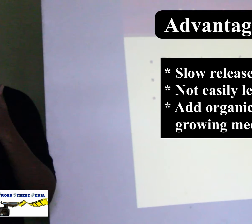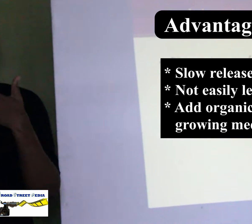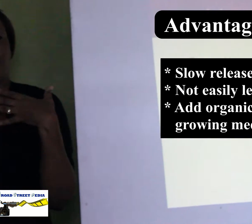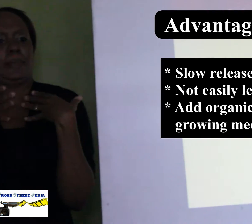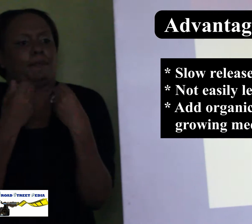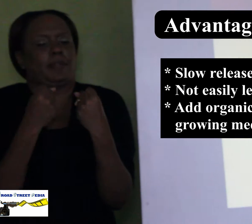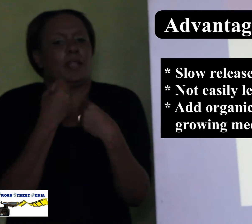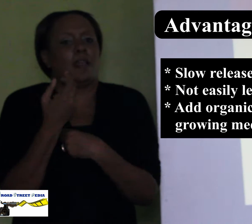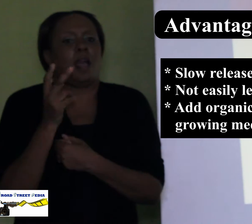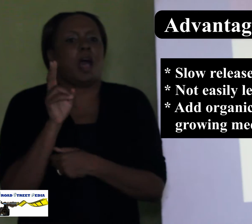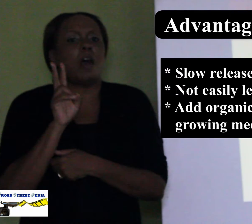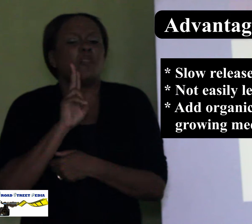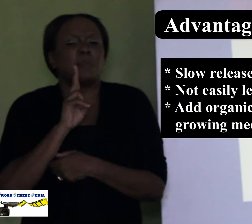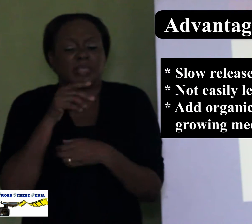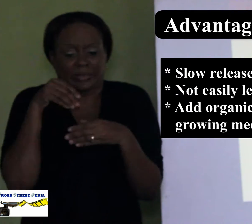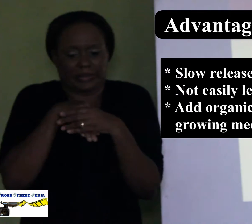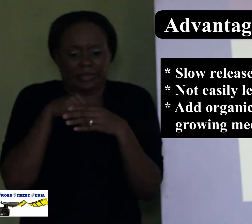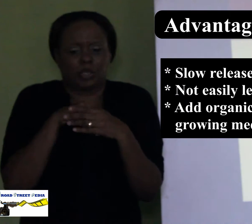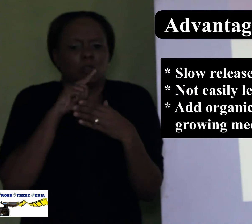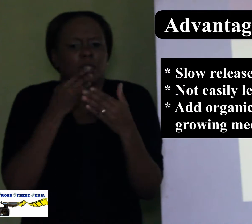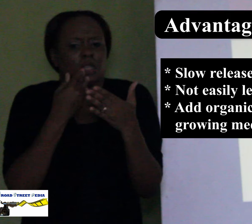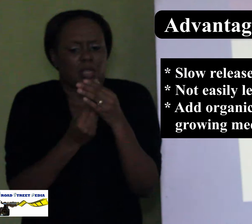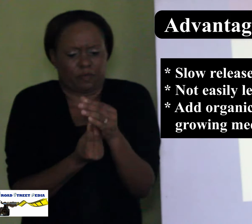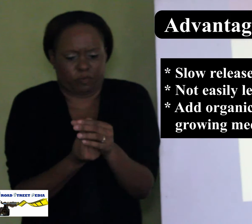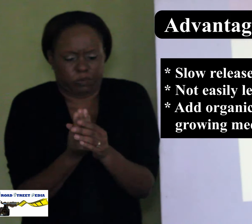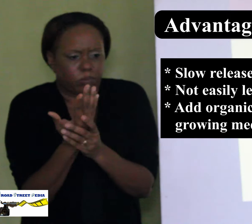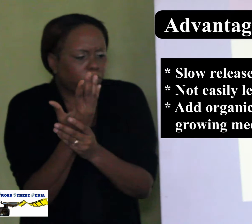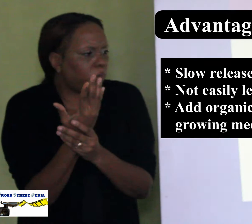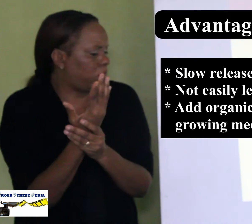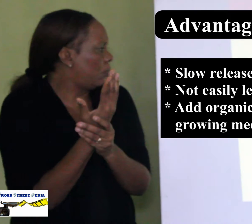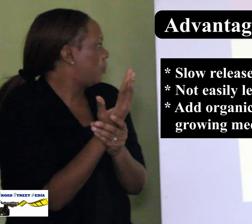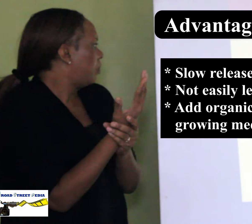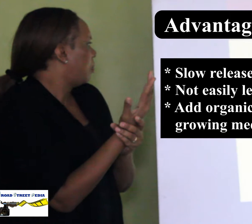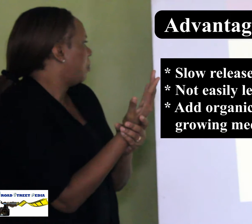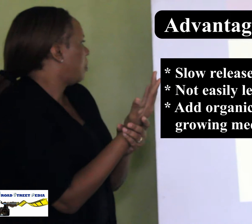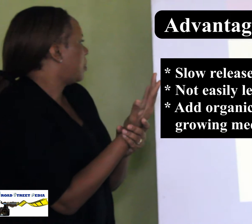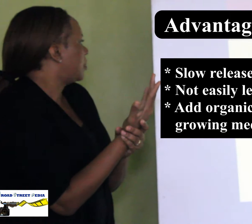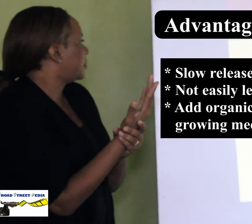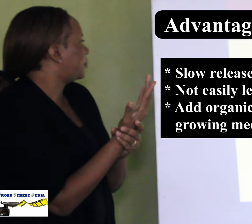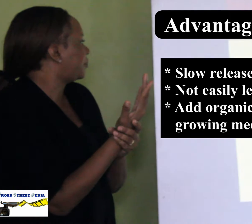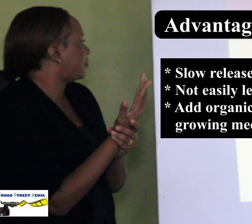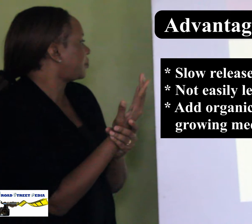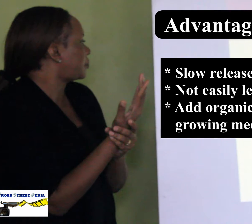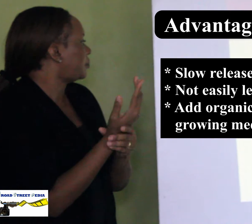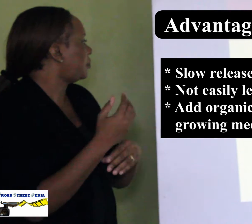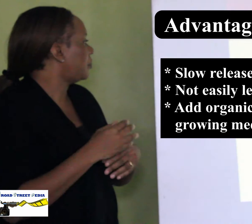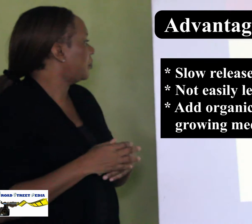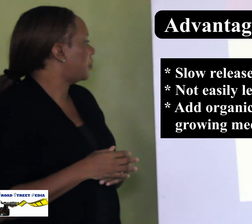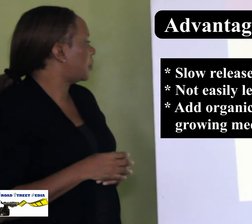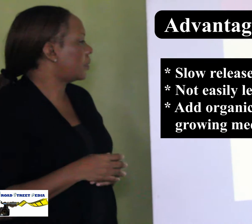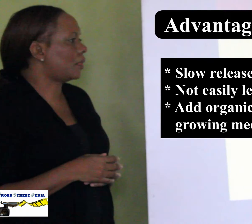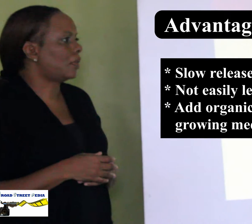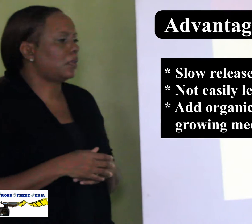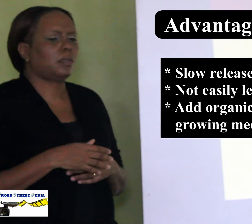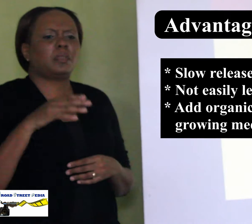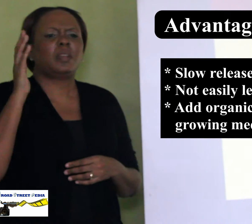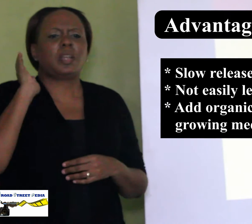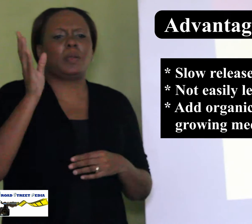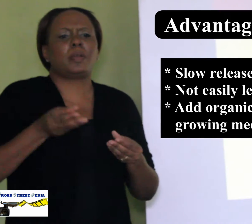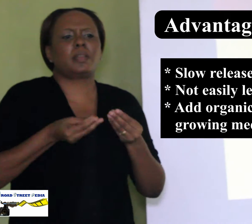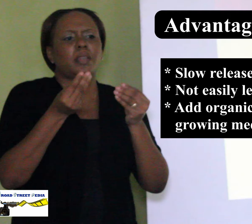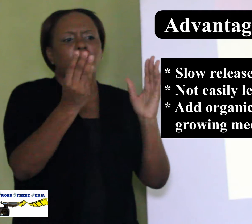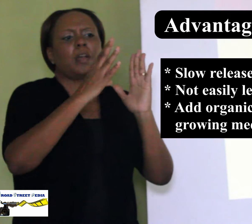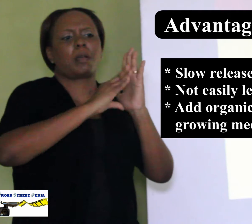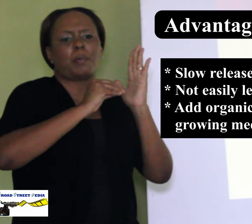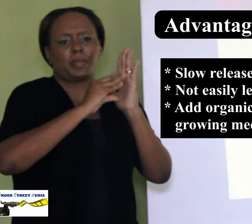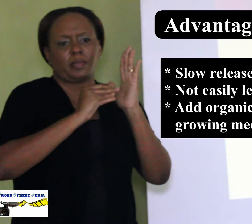and they add organic components, and we will give you a copy of these things. I'm just trying